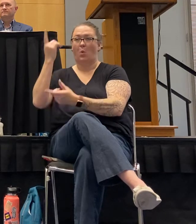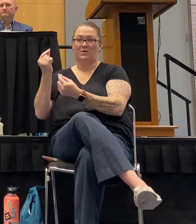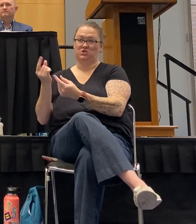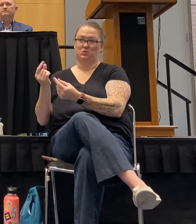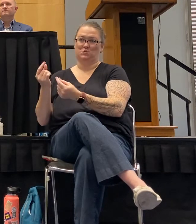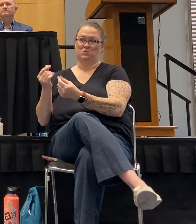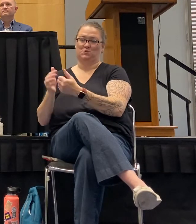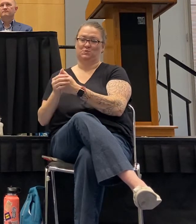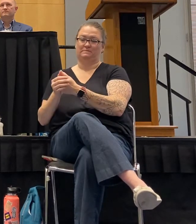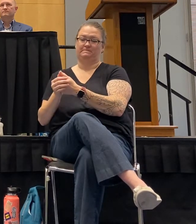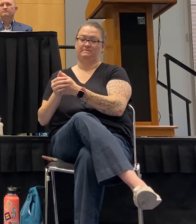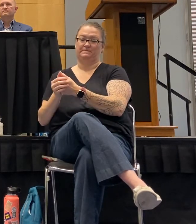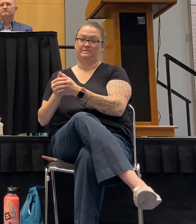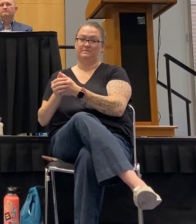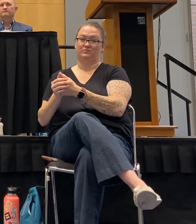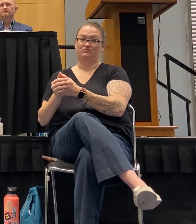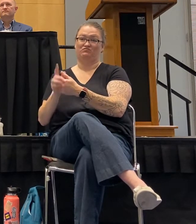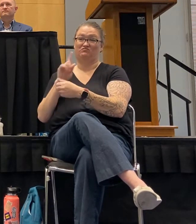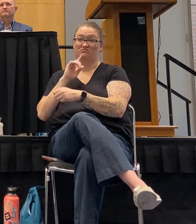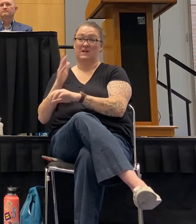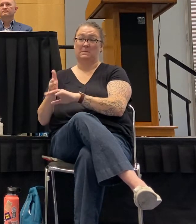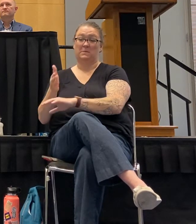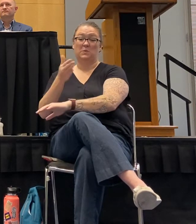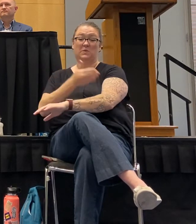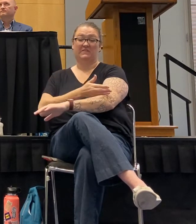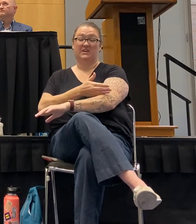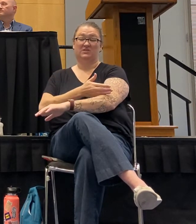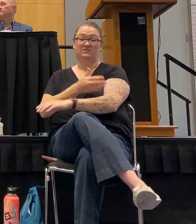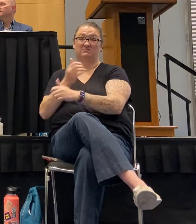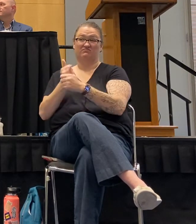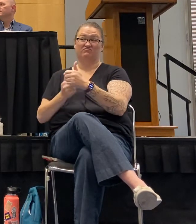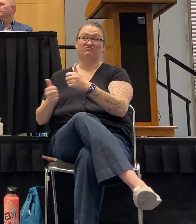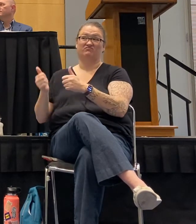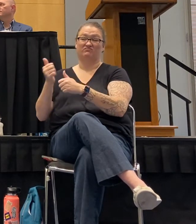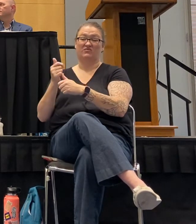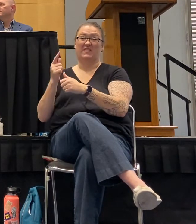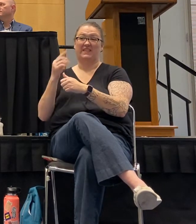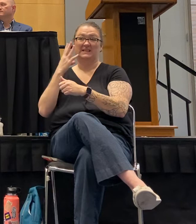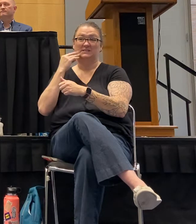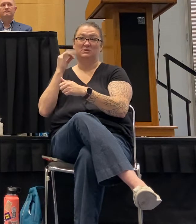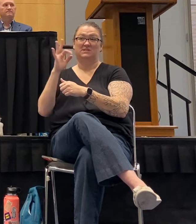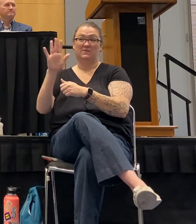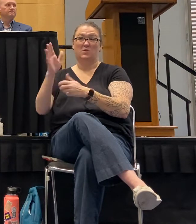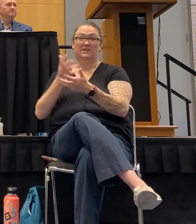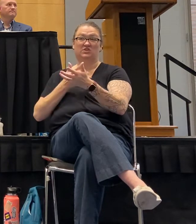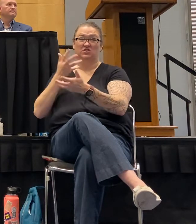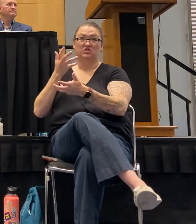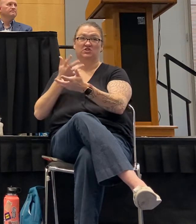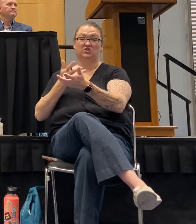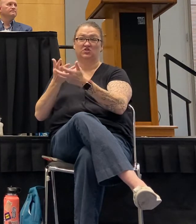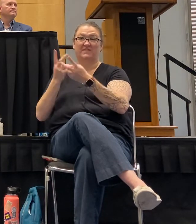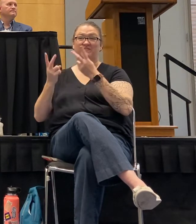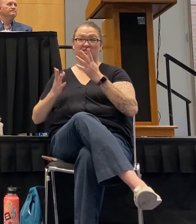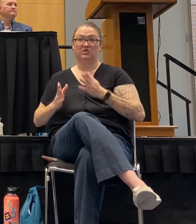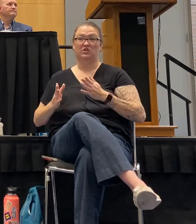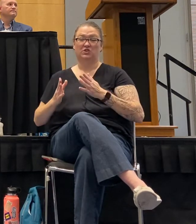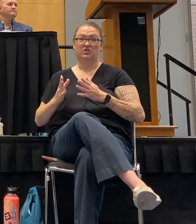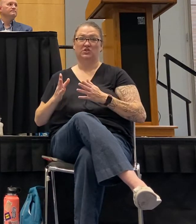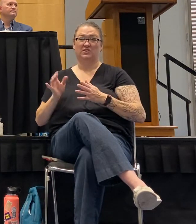do. It improves tremendously the experience of your exchange visitor. As I